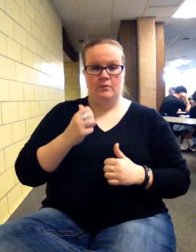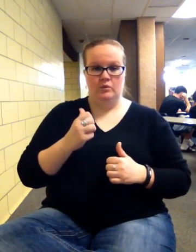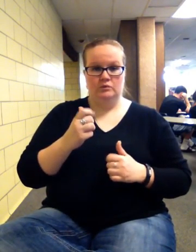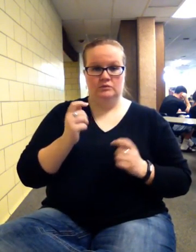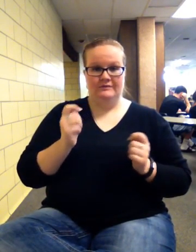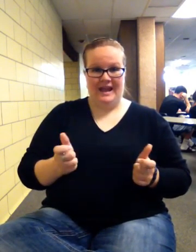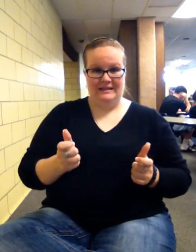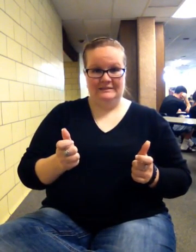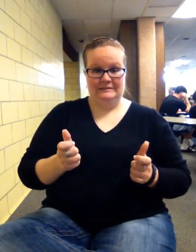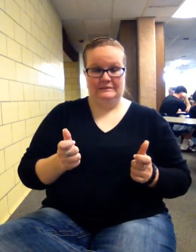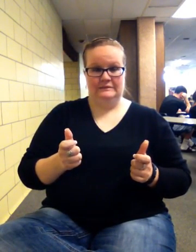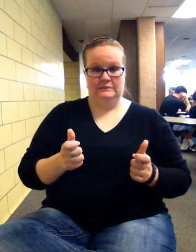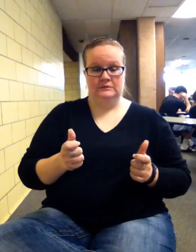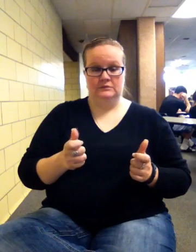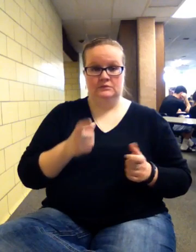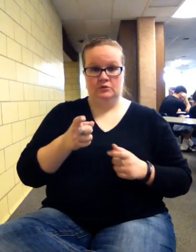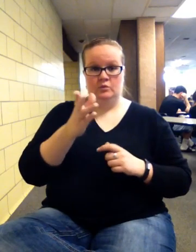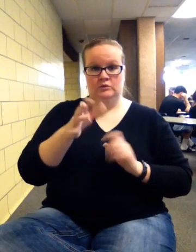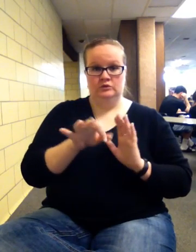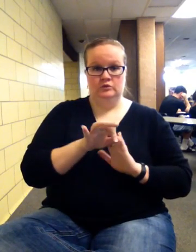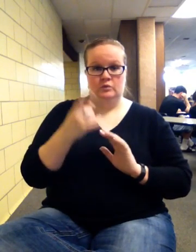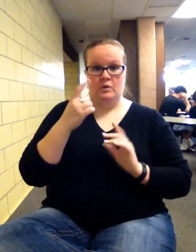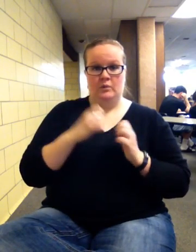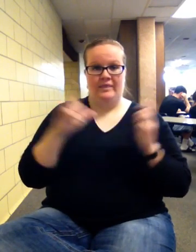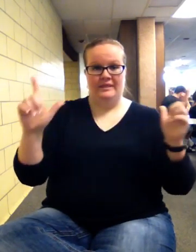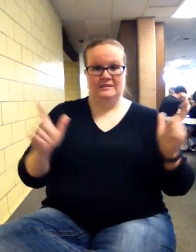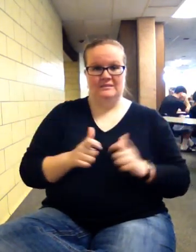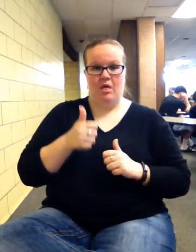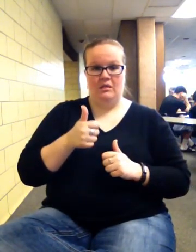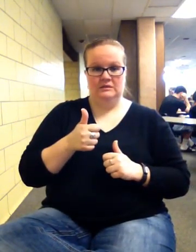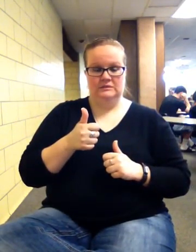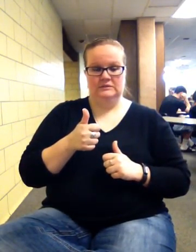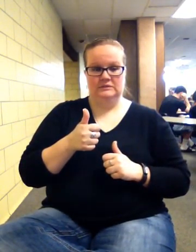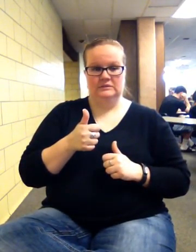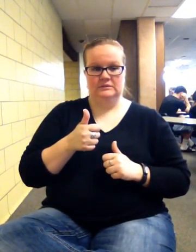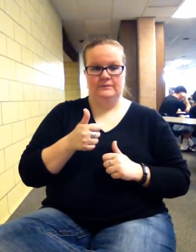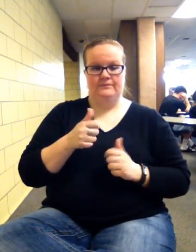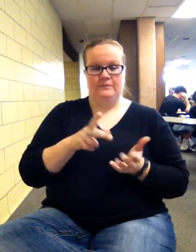In other words, you're going to choose the one with the smallest payback period.